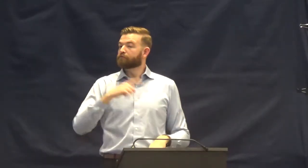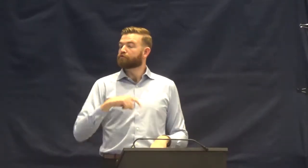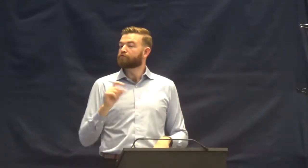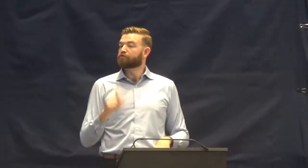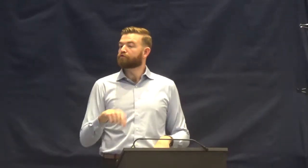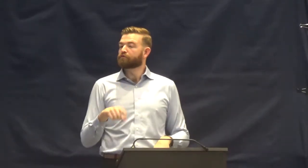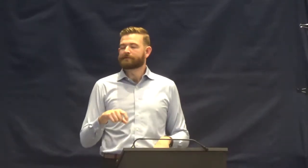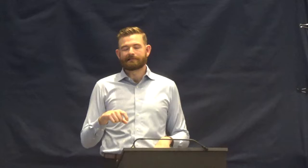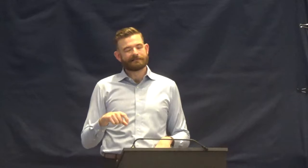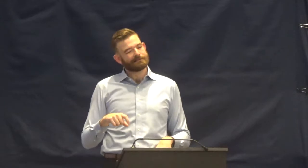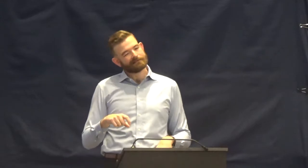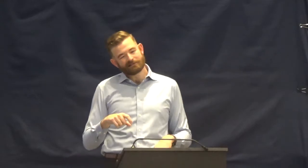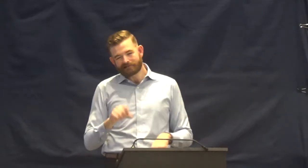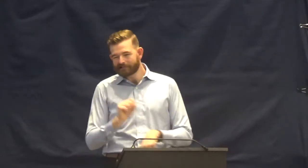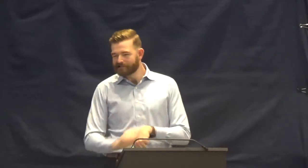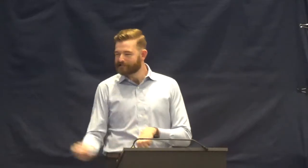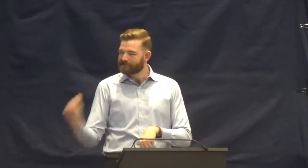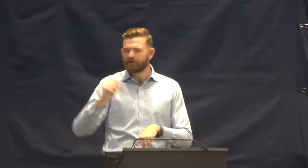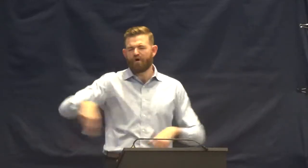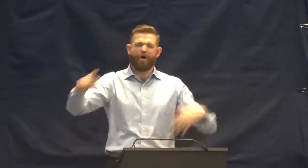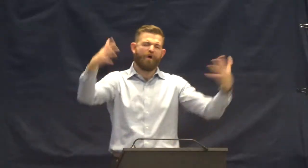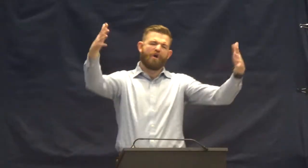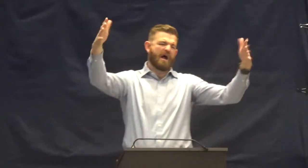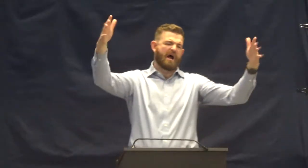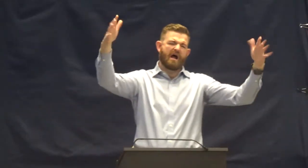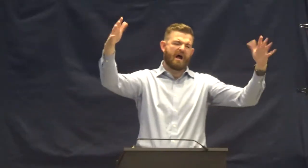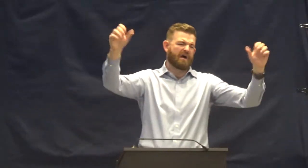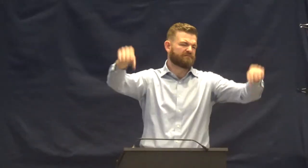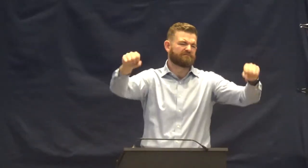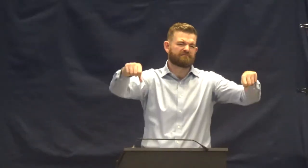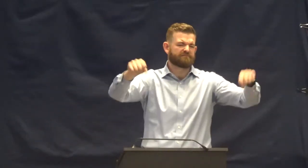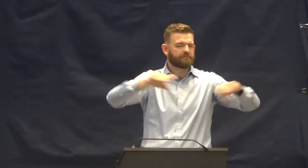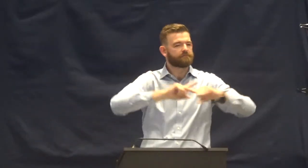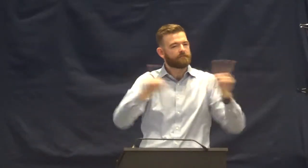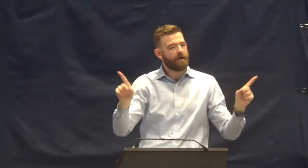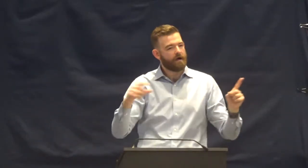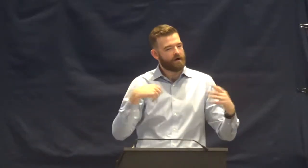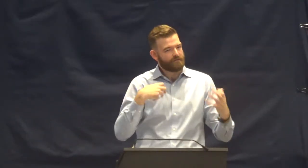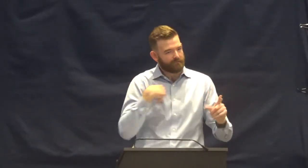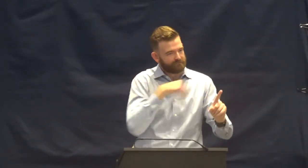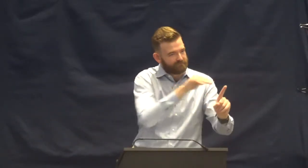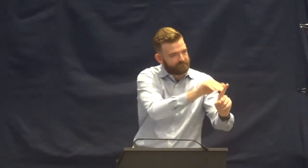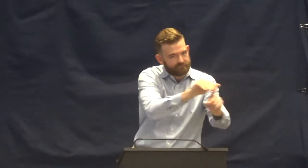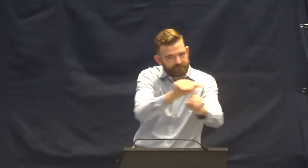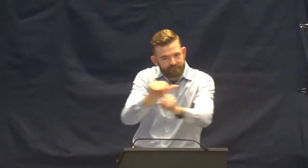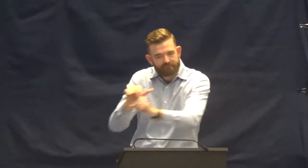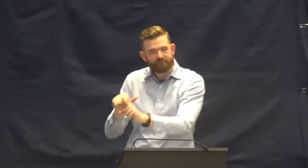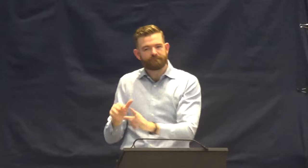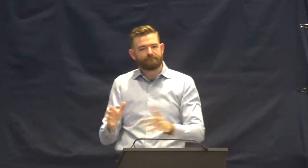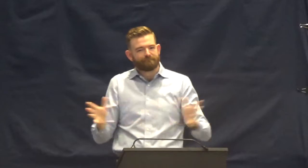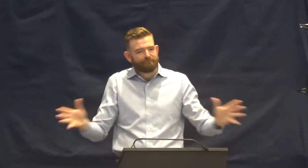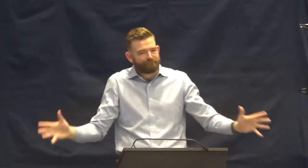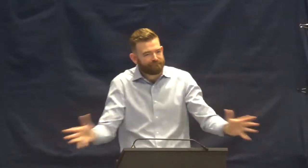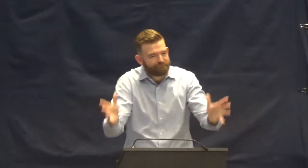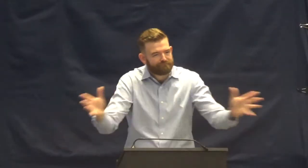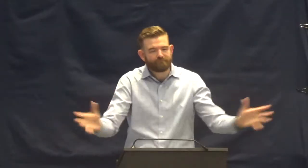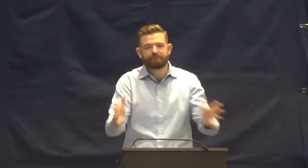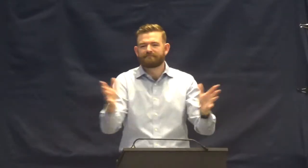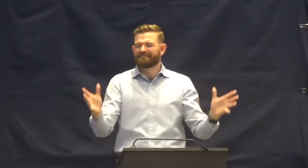from hearing culture and hearing church, hearing worship. I know y'all are working hard, and I know you still are, and I know you know